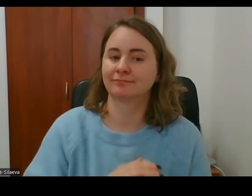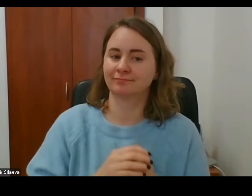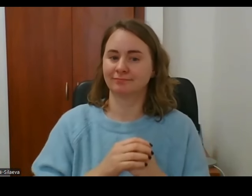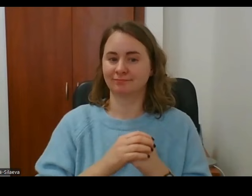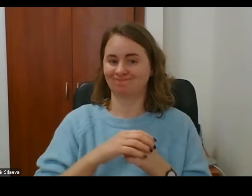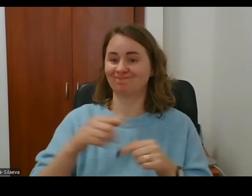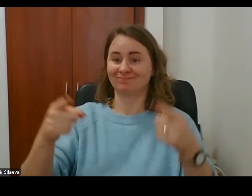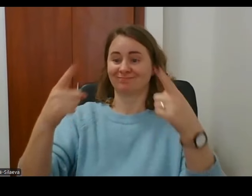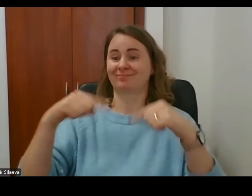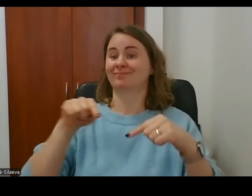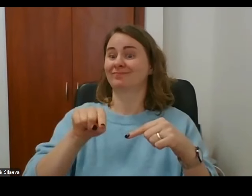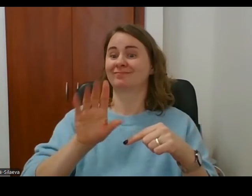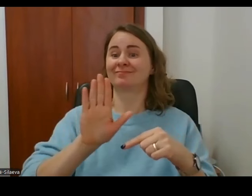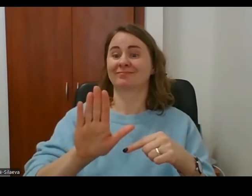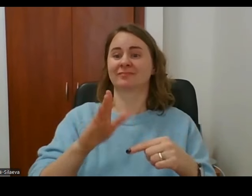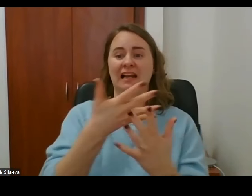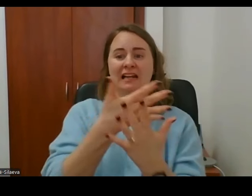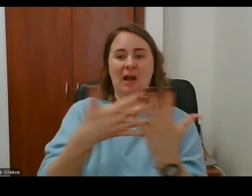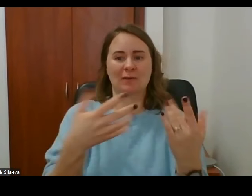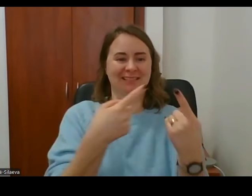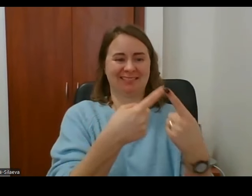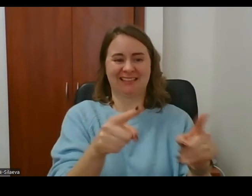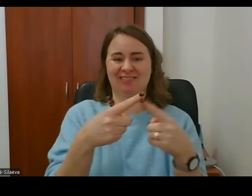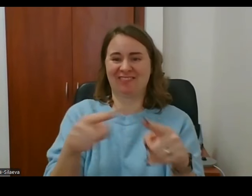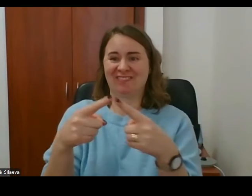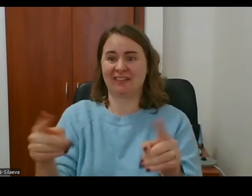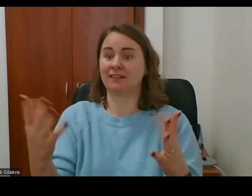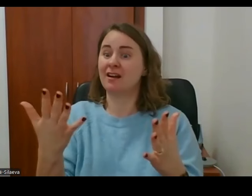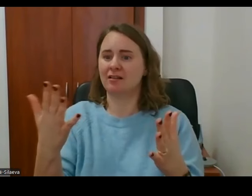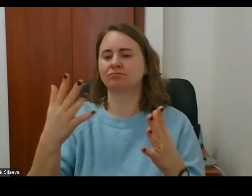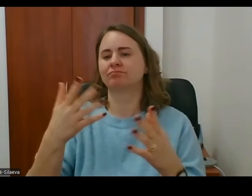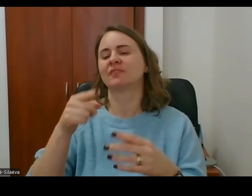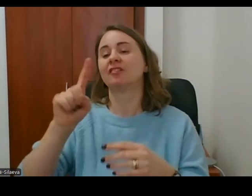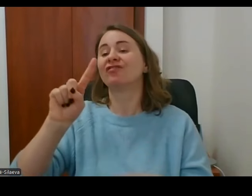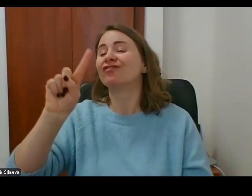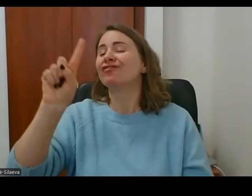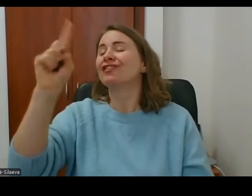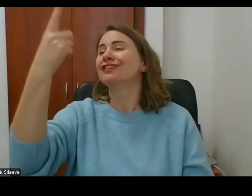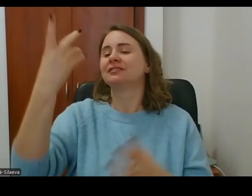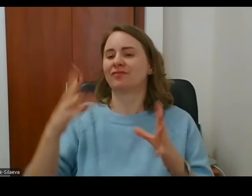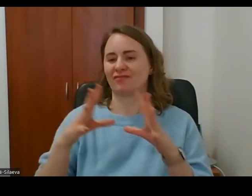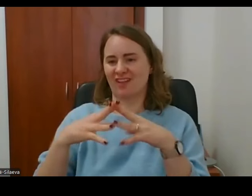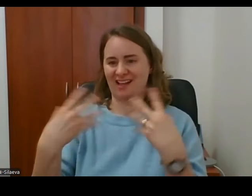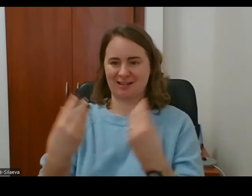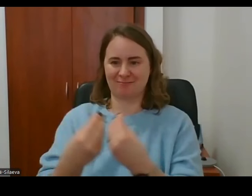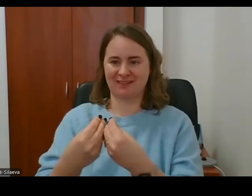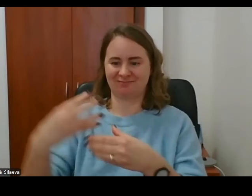So you see, it's a wide spectrum of different disabilities.